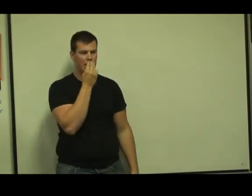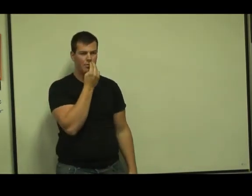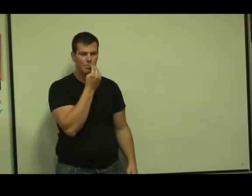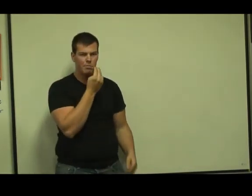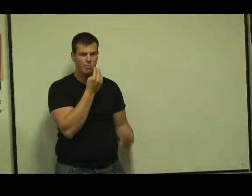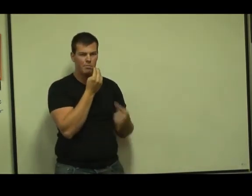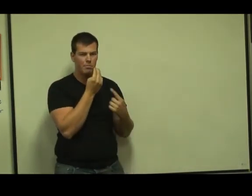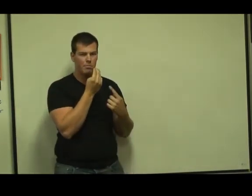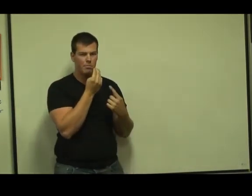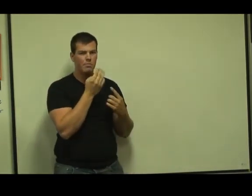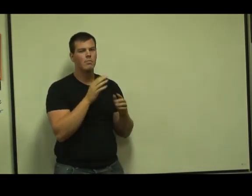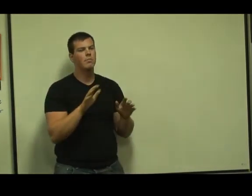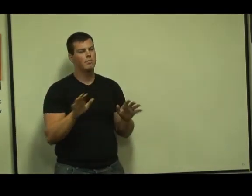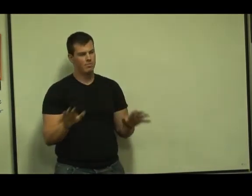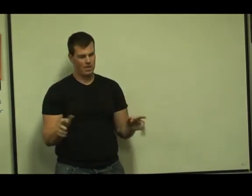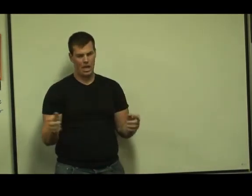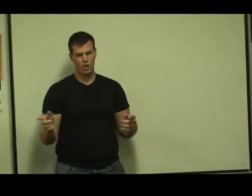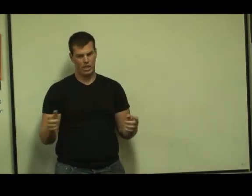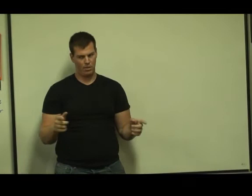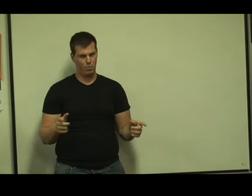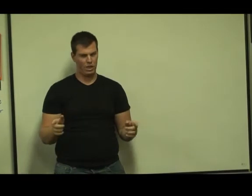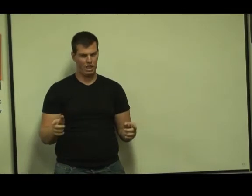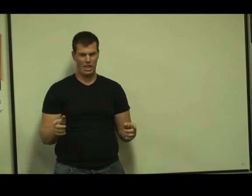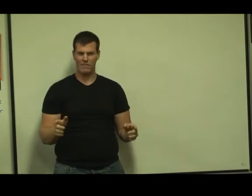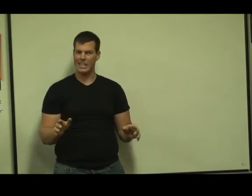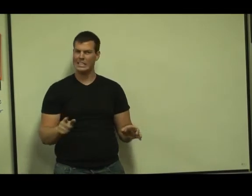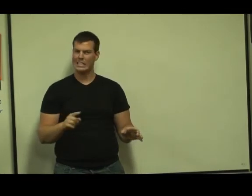Mexican. Now you get the point.